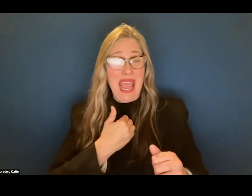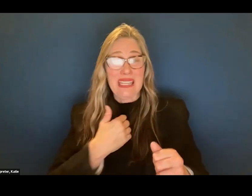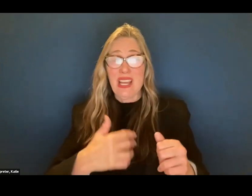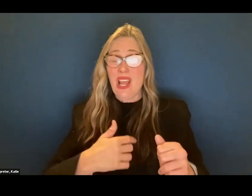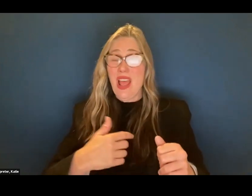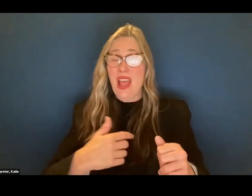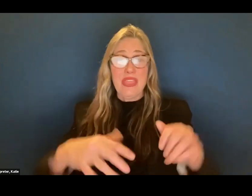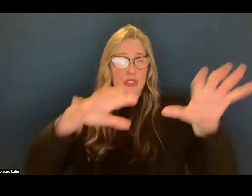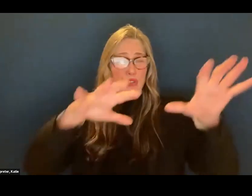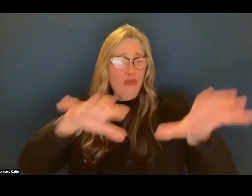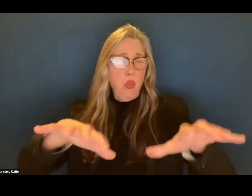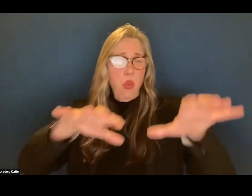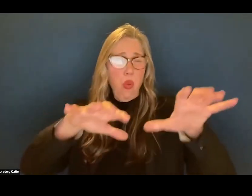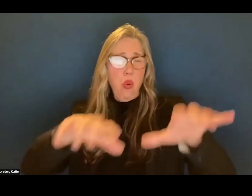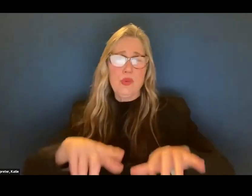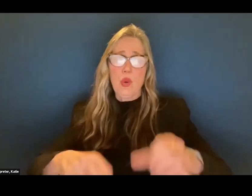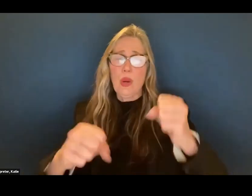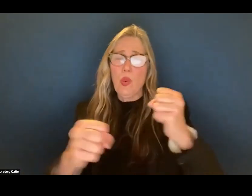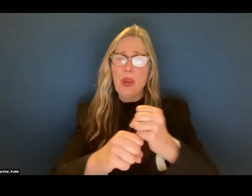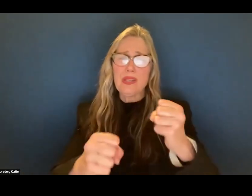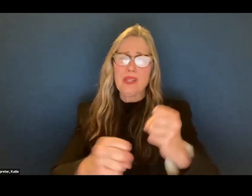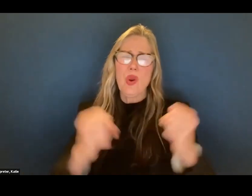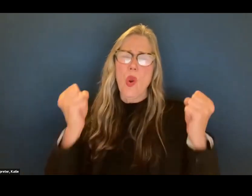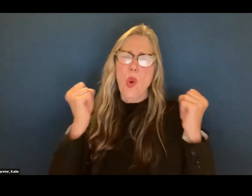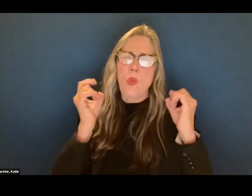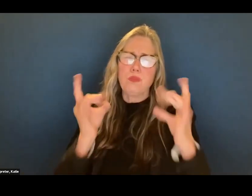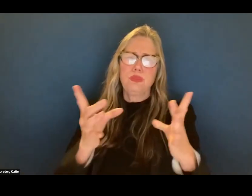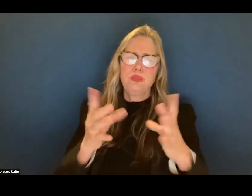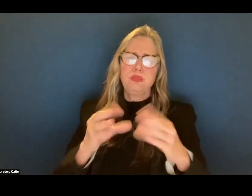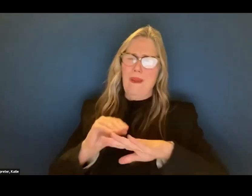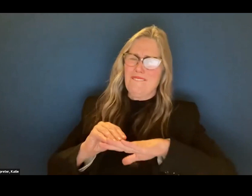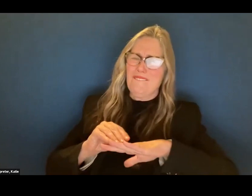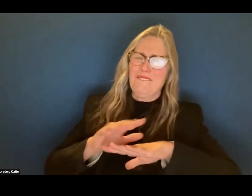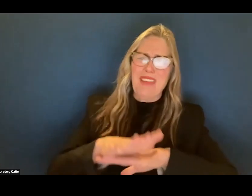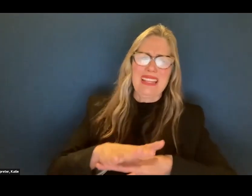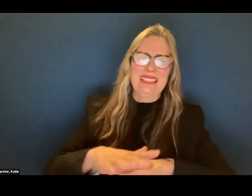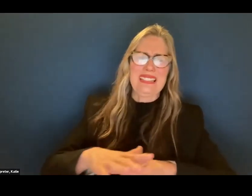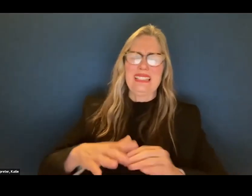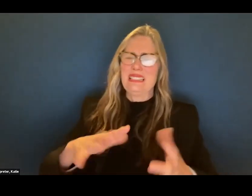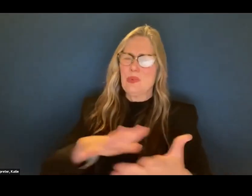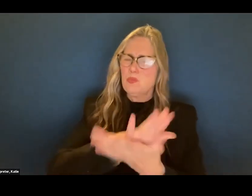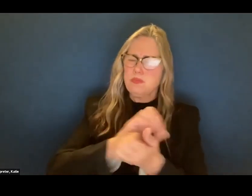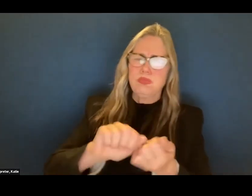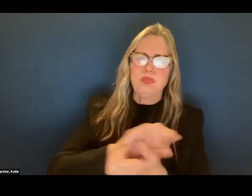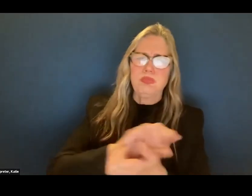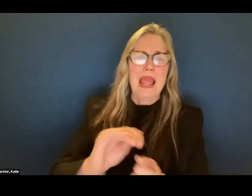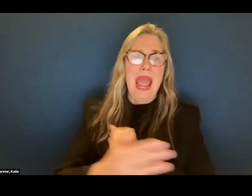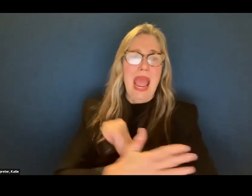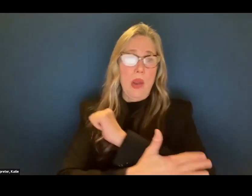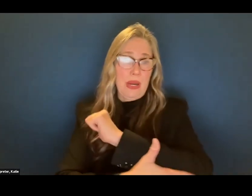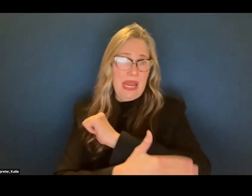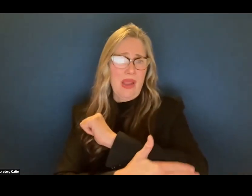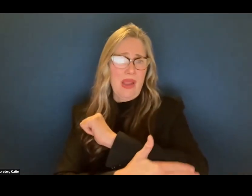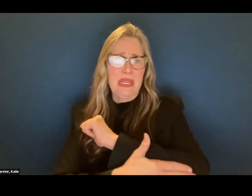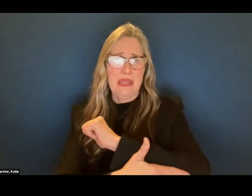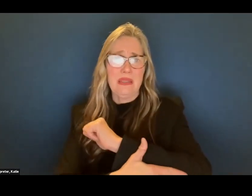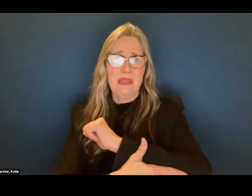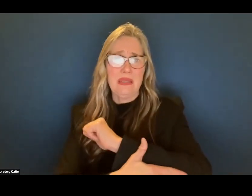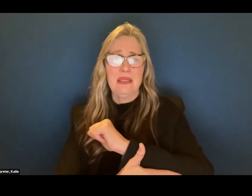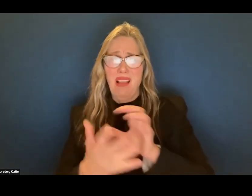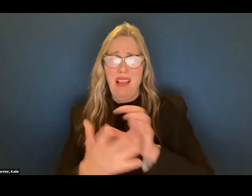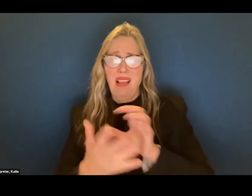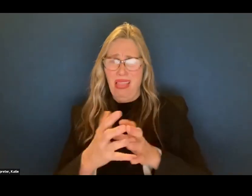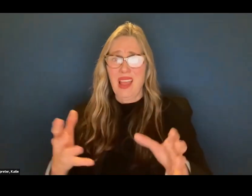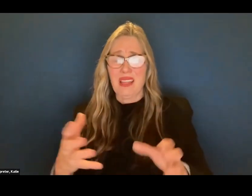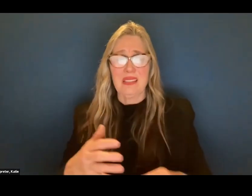very strongly. And so, and it was, the governor said that we could, if